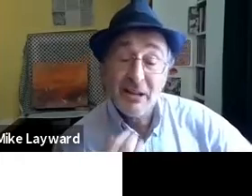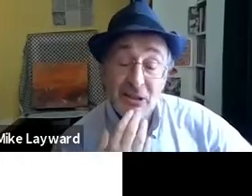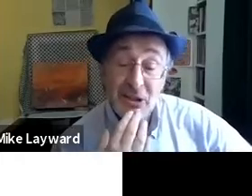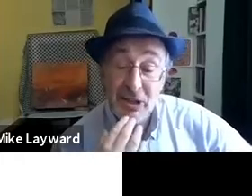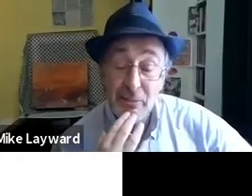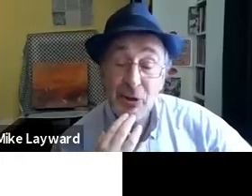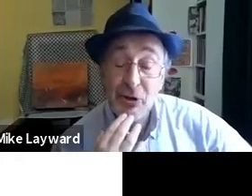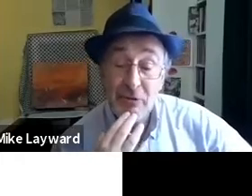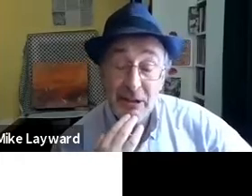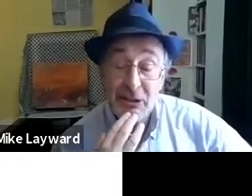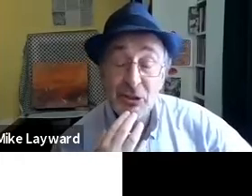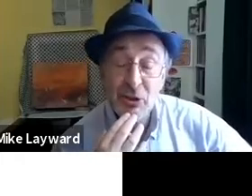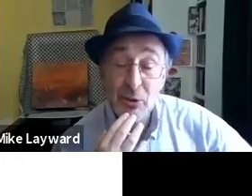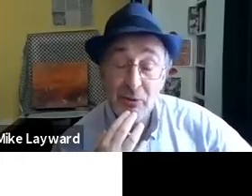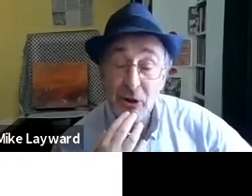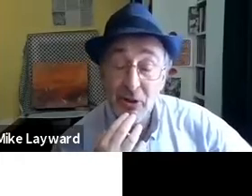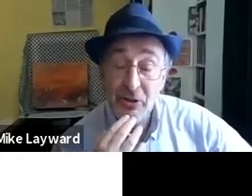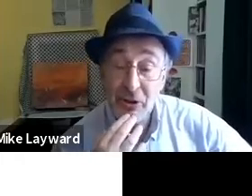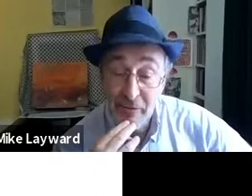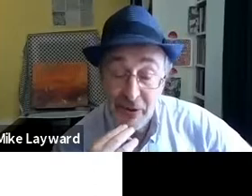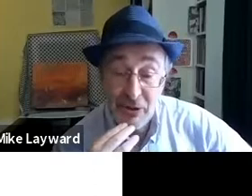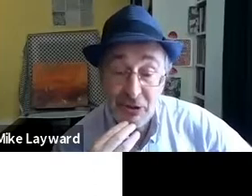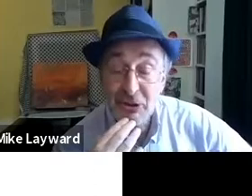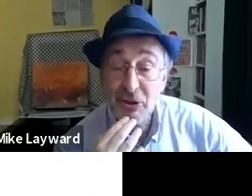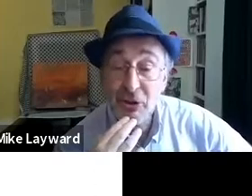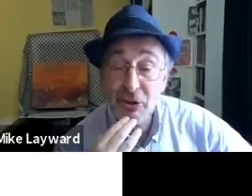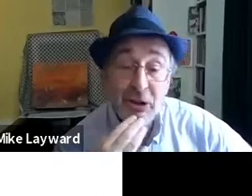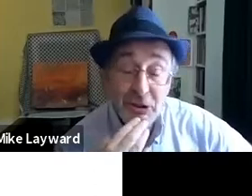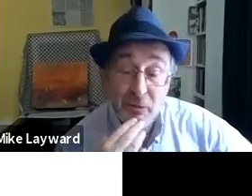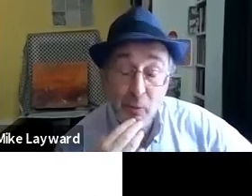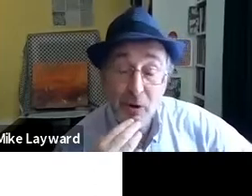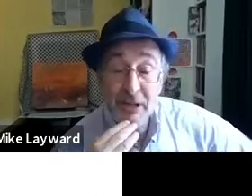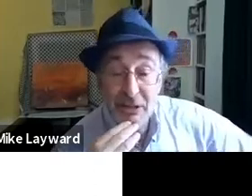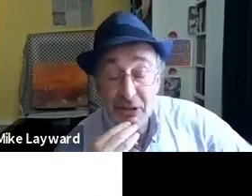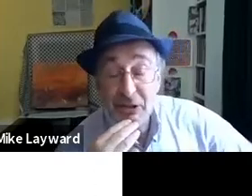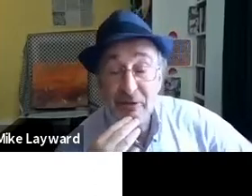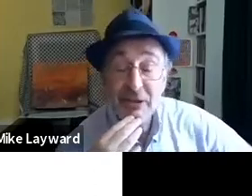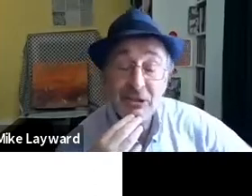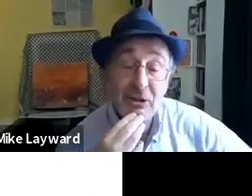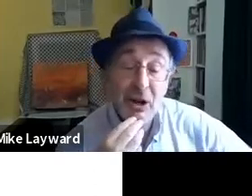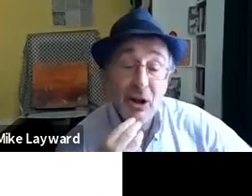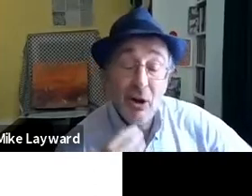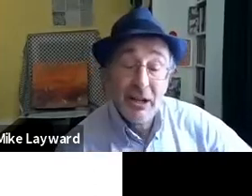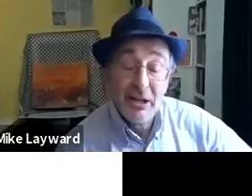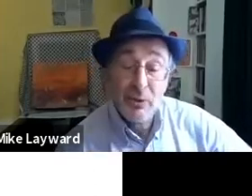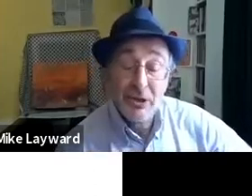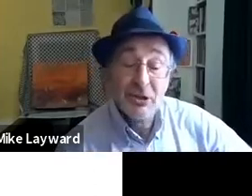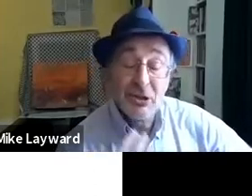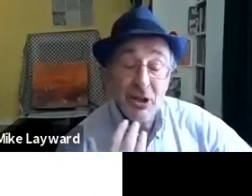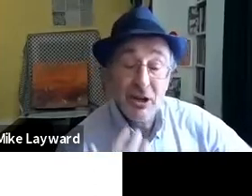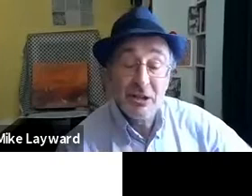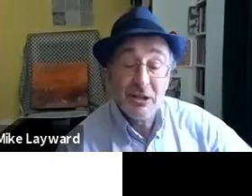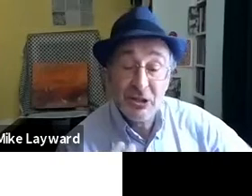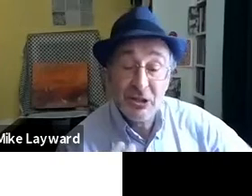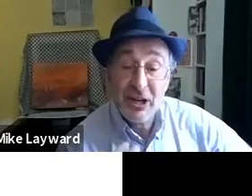create disabled curators who have got the confidence and the knowledge of working as a curator, we can